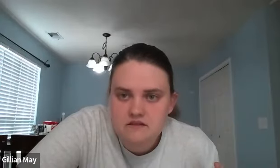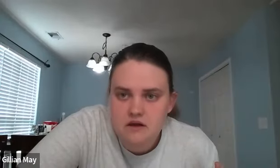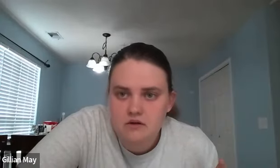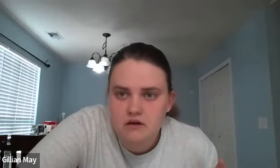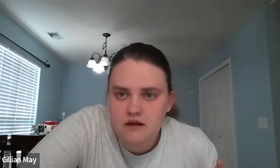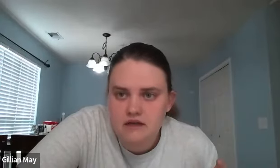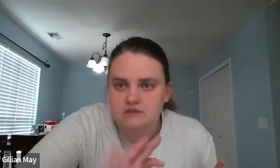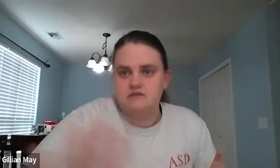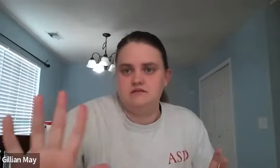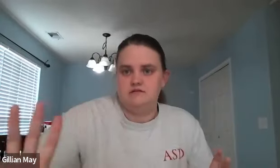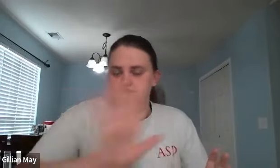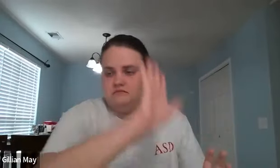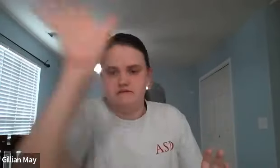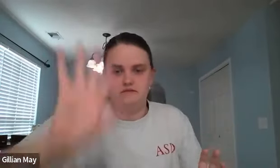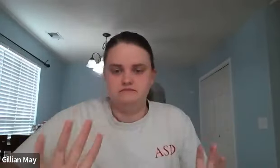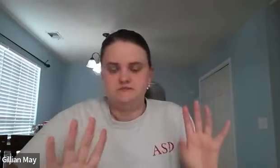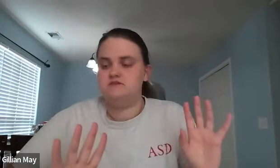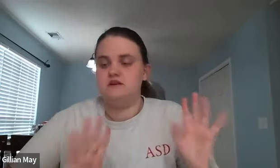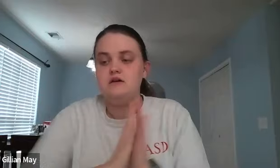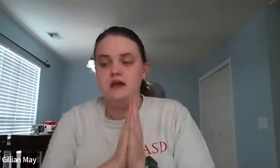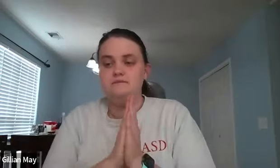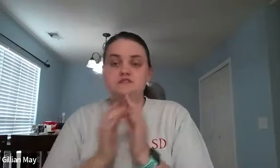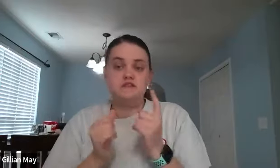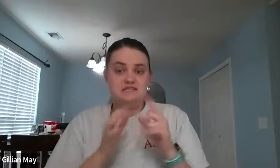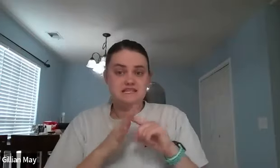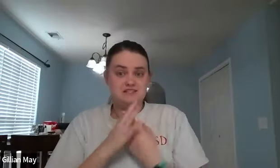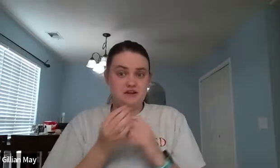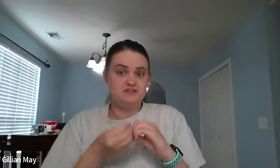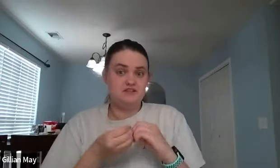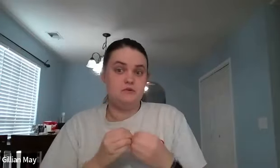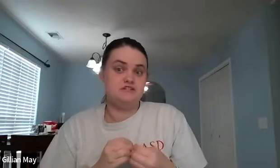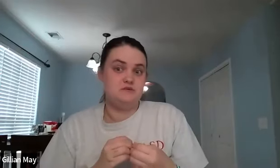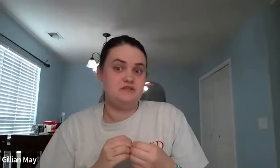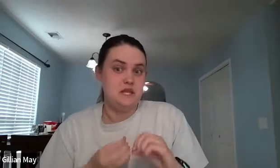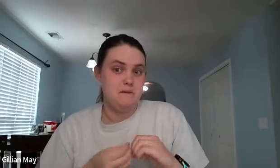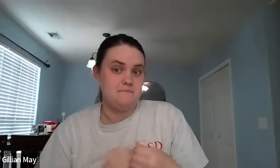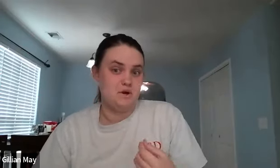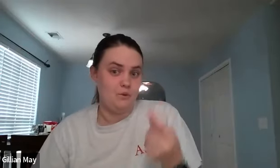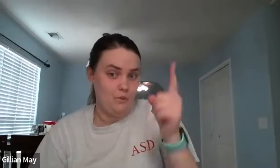So, alrighty. Having to fix my screen. Okay, so let's get started. So we'll start with number